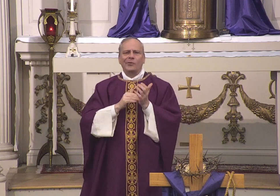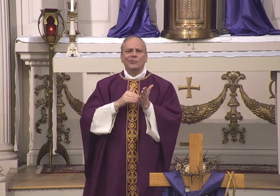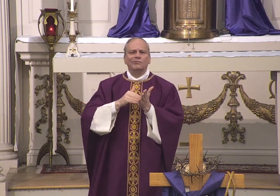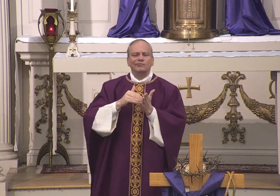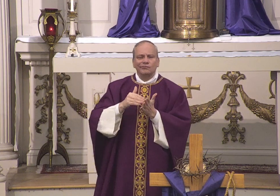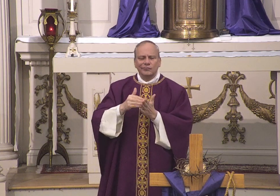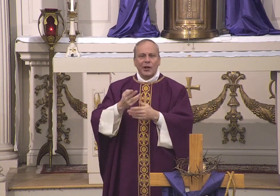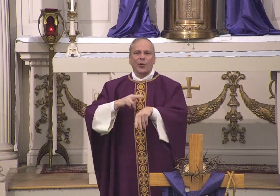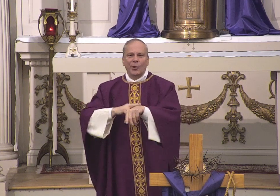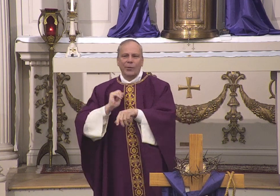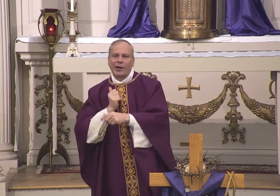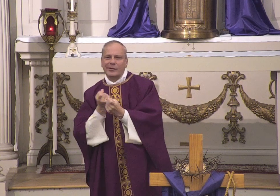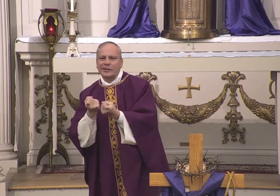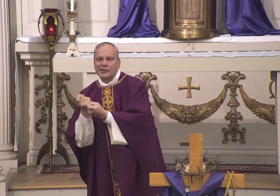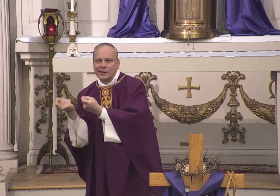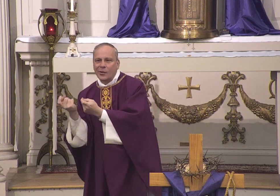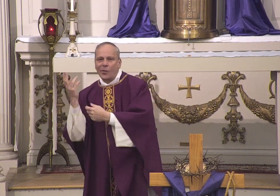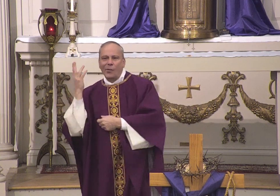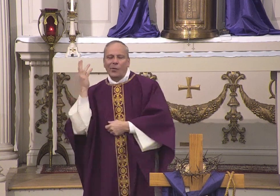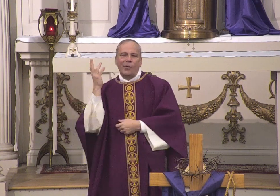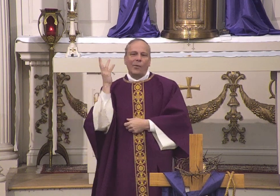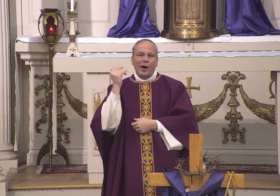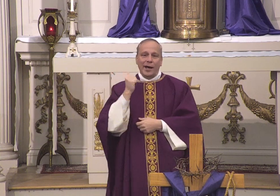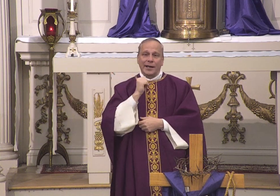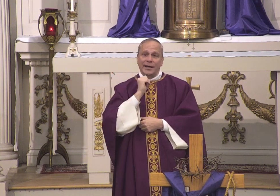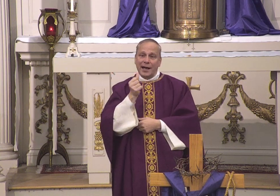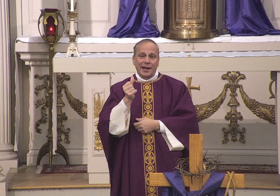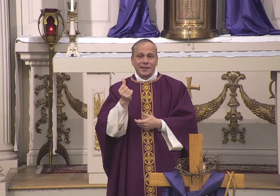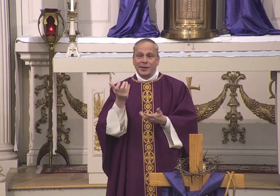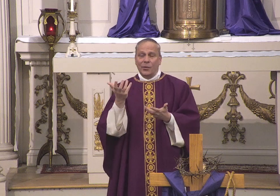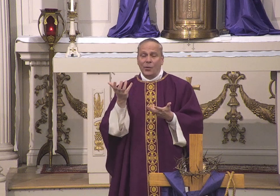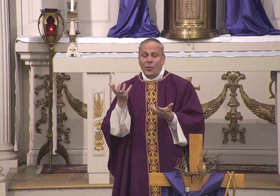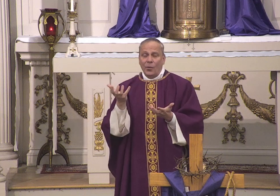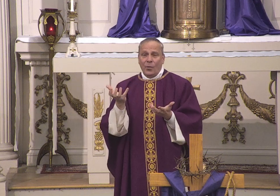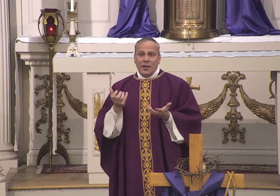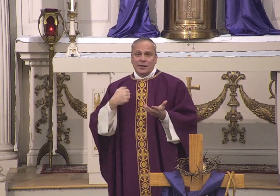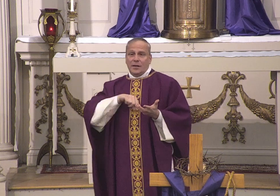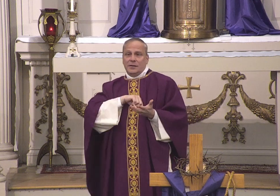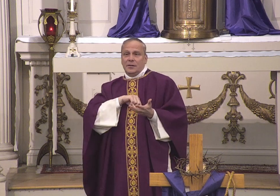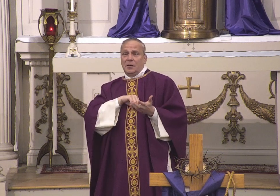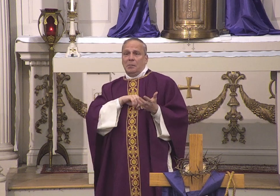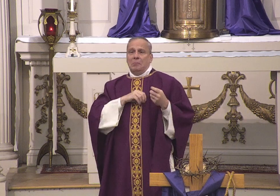Jesus is telling us how awful our sins are, and of course, in our human nature, how often we sin.